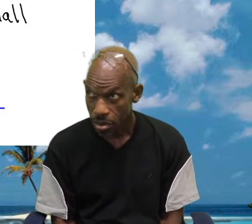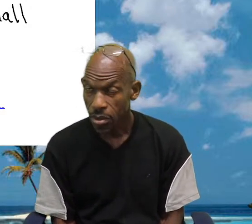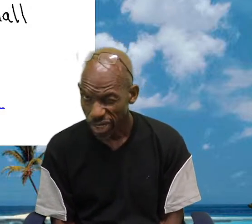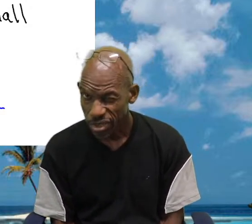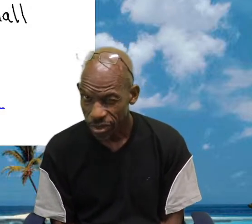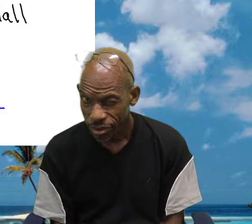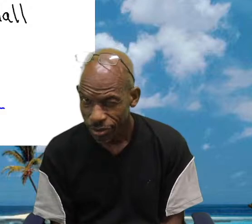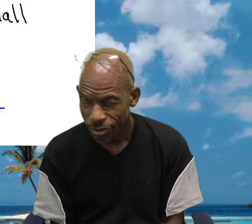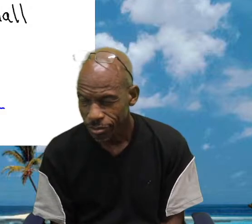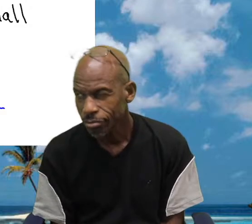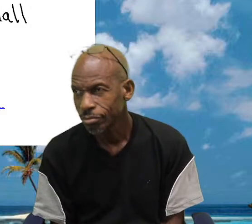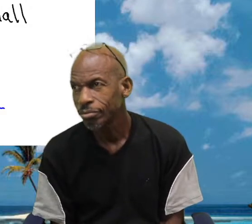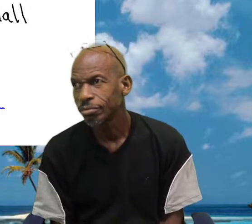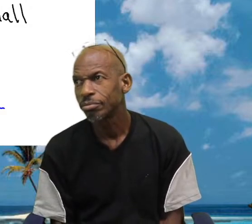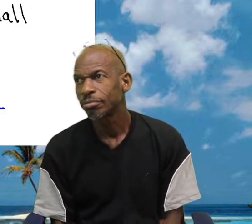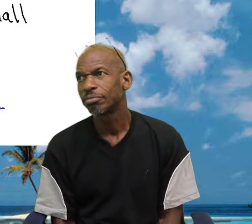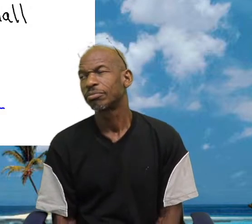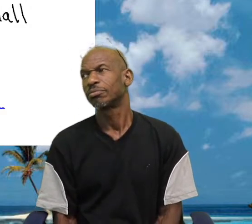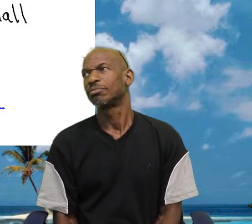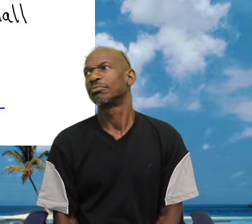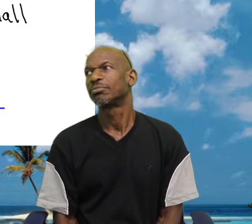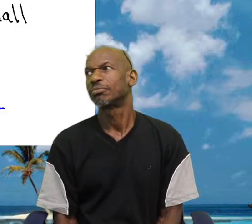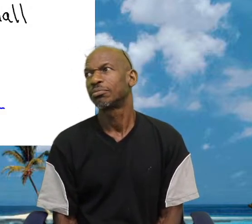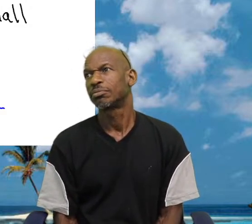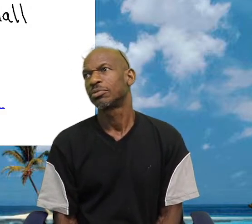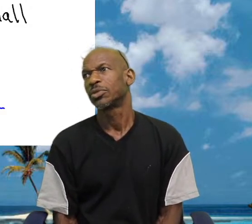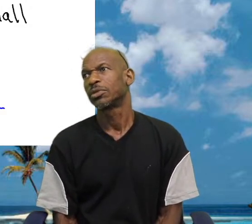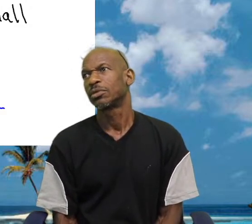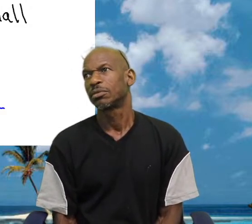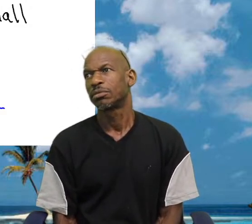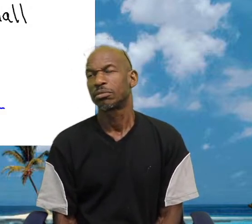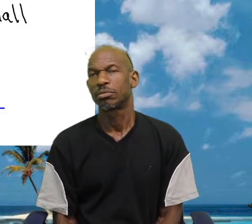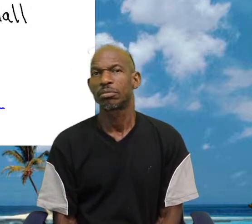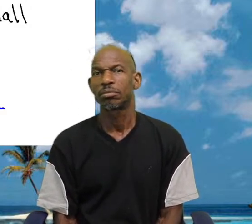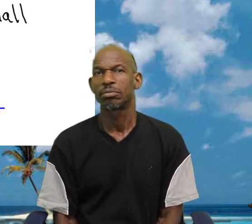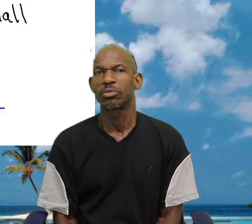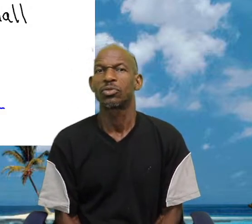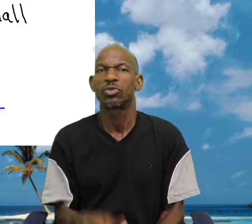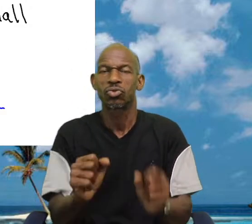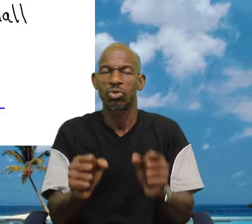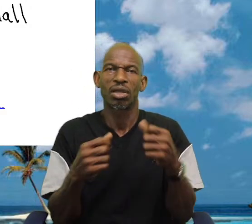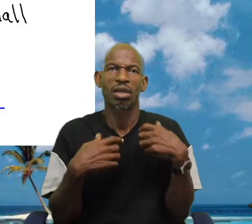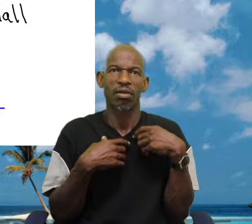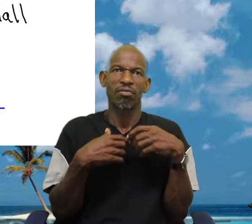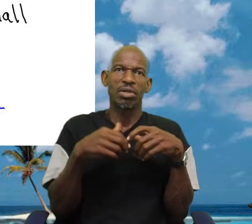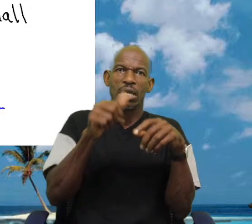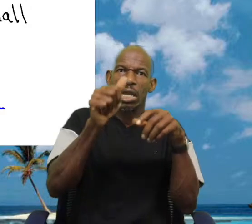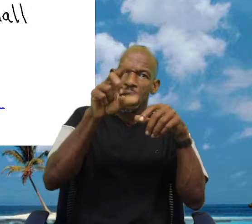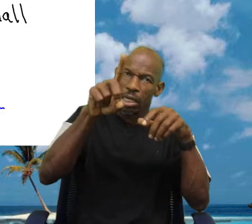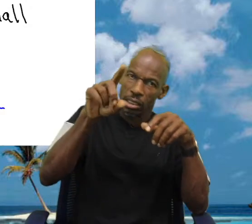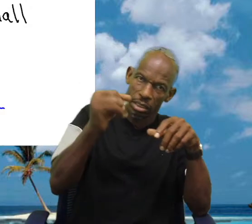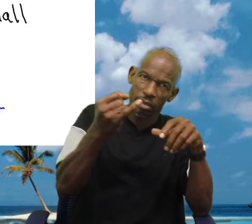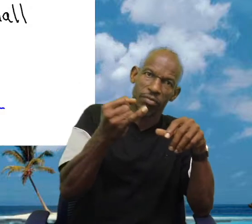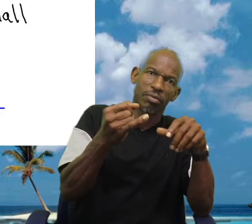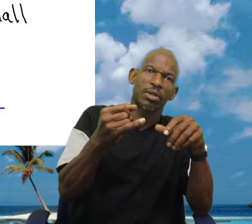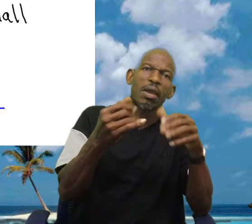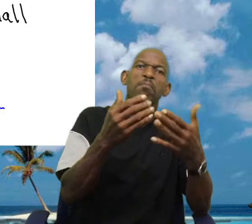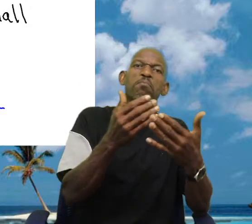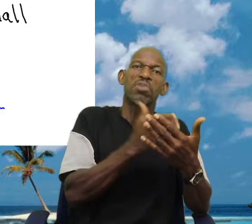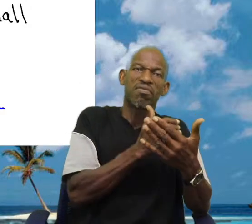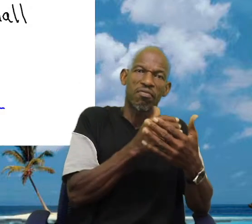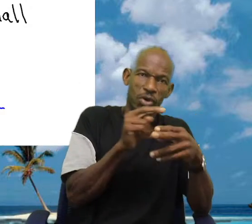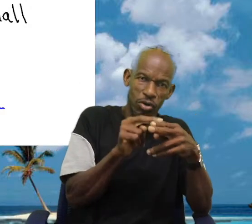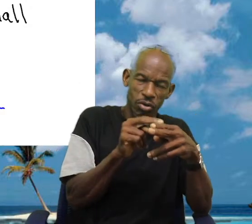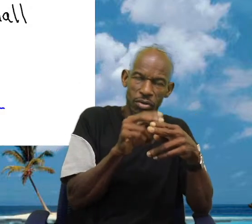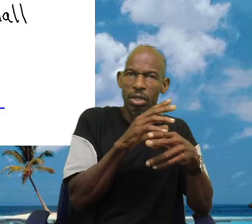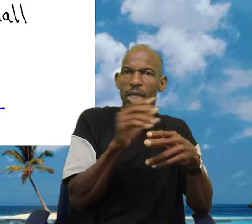So here I'm putting an adjective before the noun and after the noun. But to put it after the